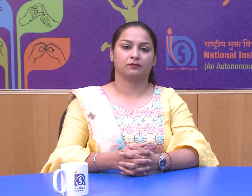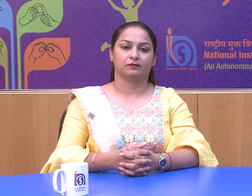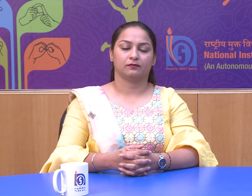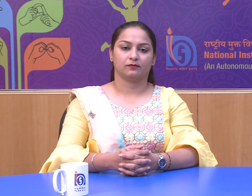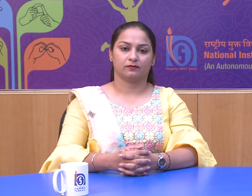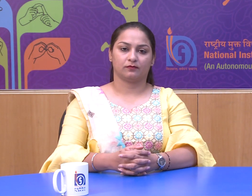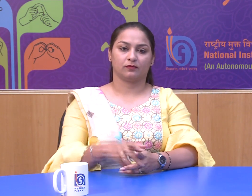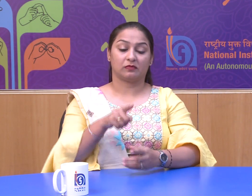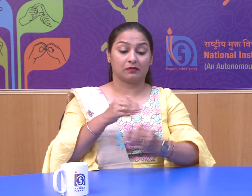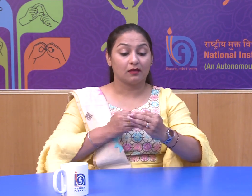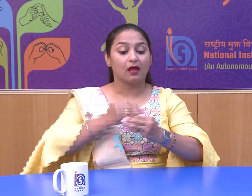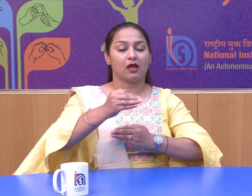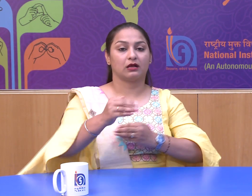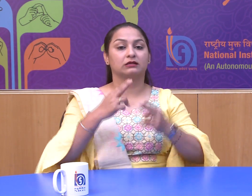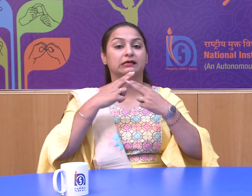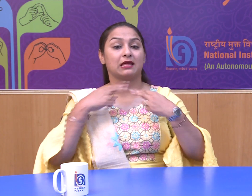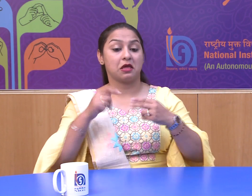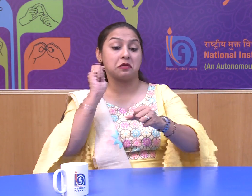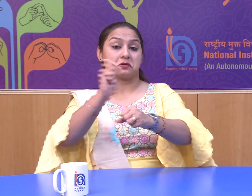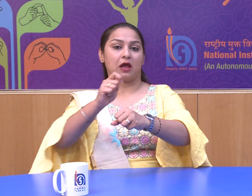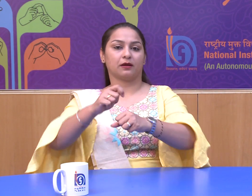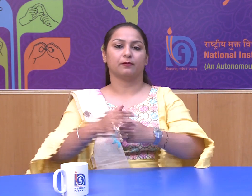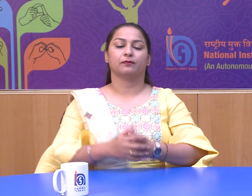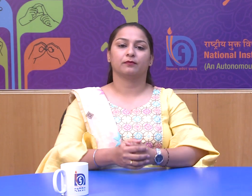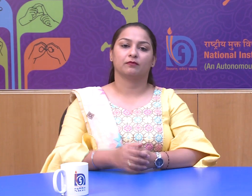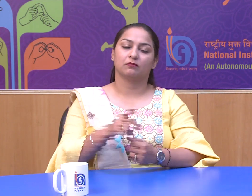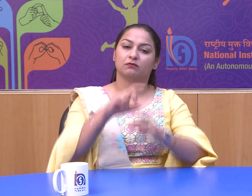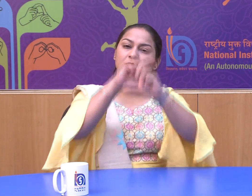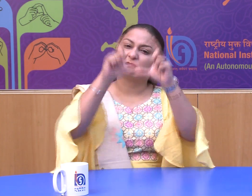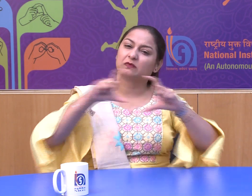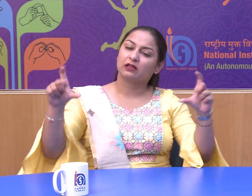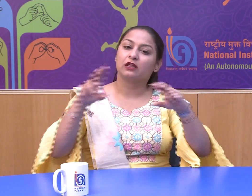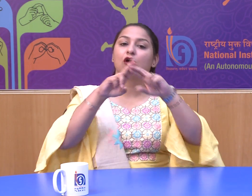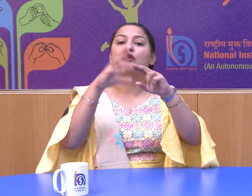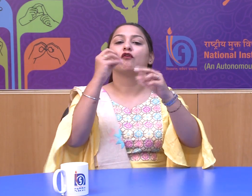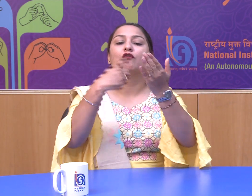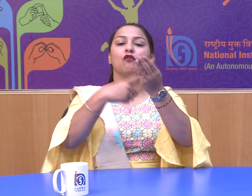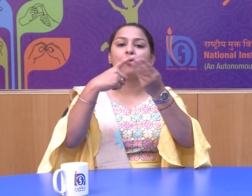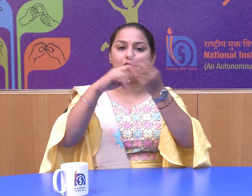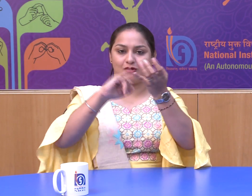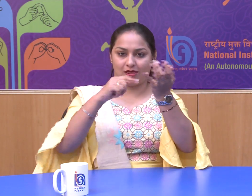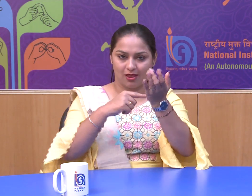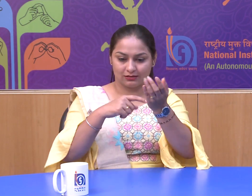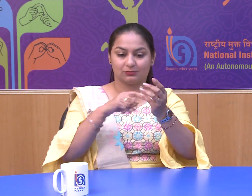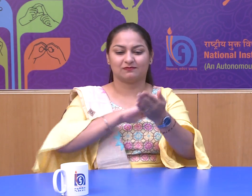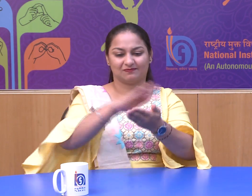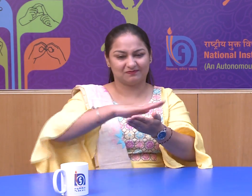They extended their kingdom, cleared forests, made roads, and